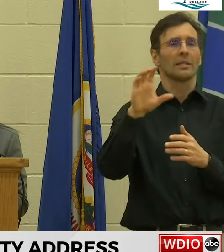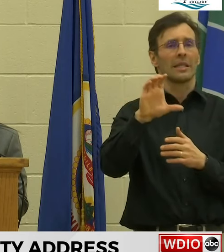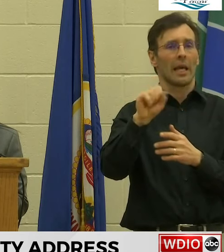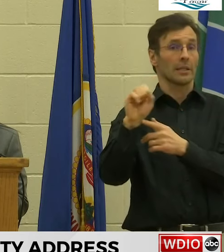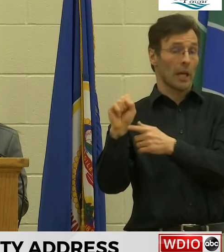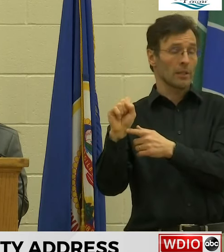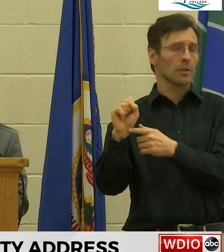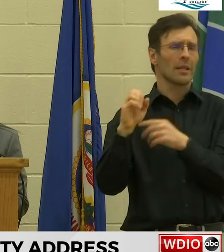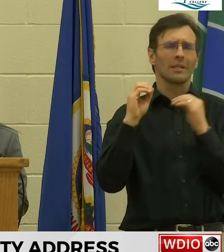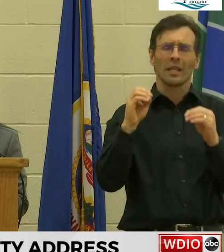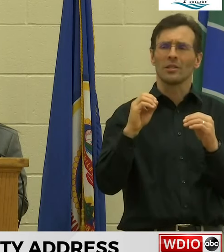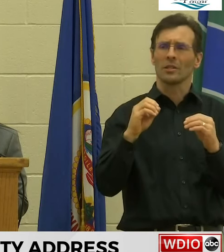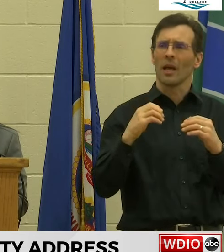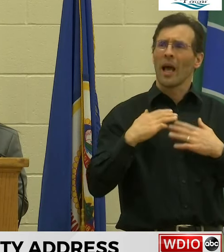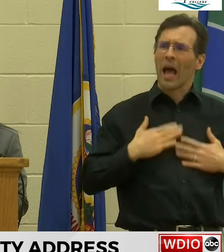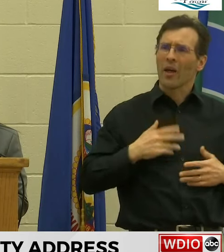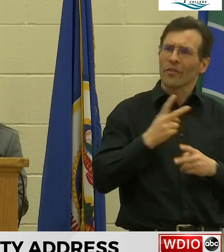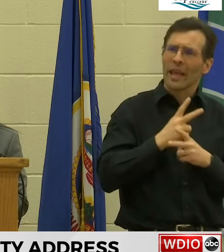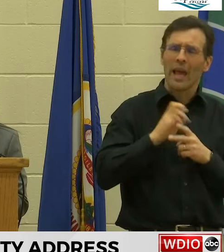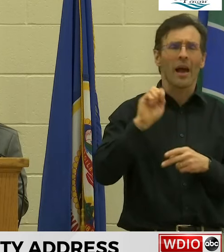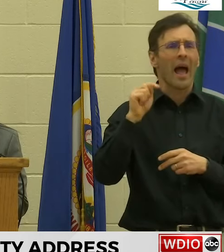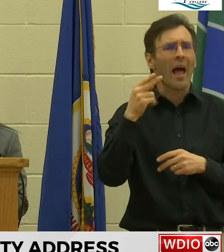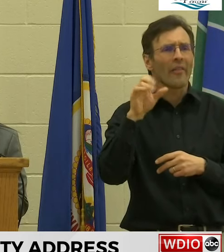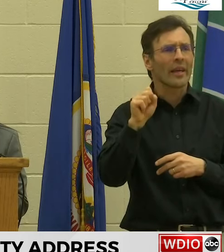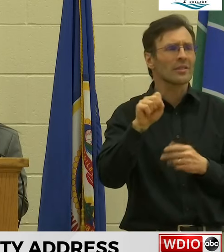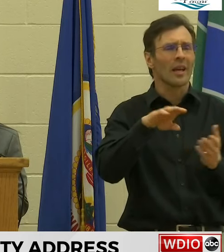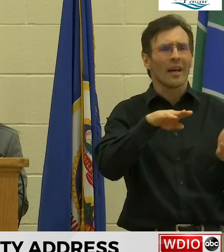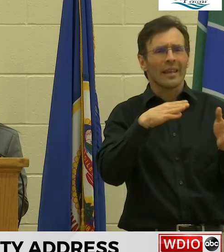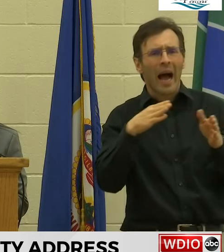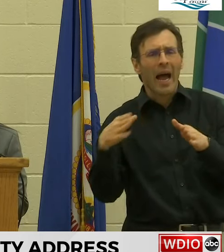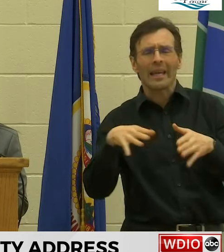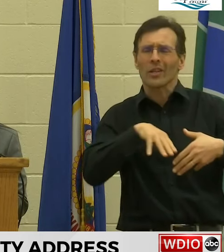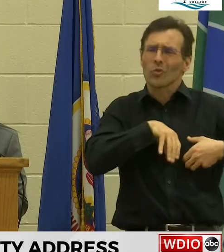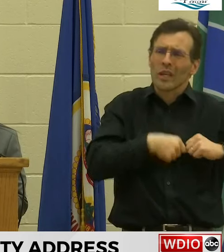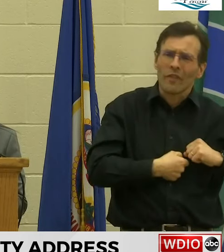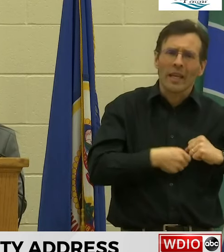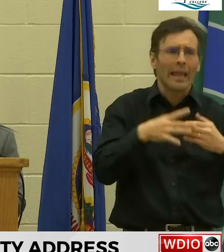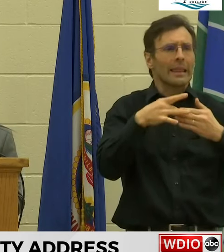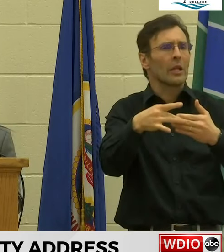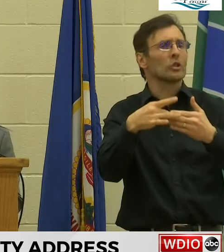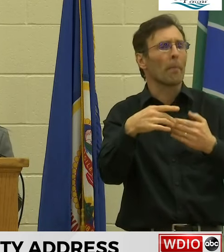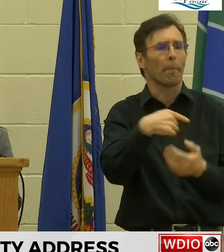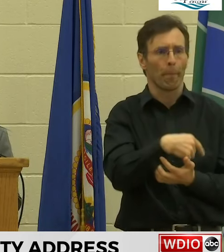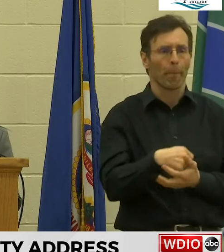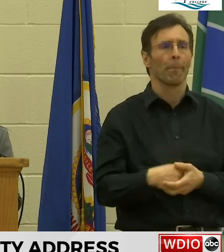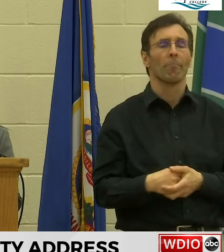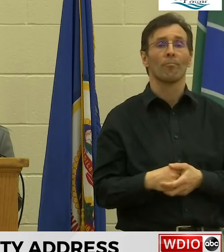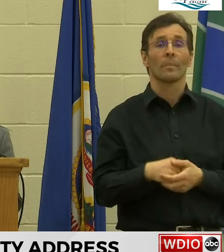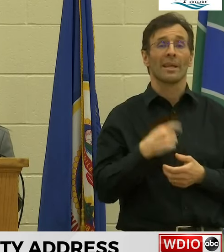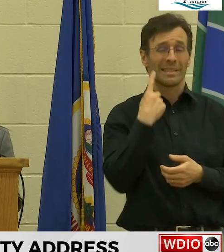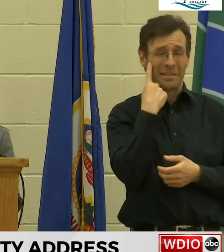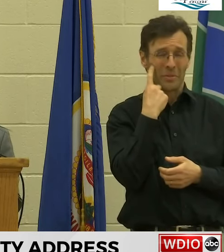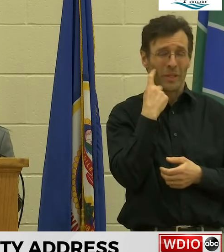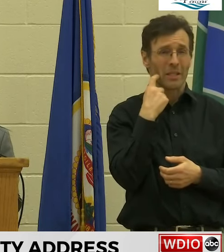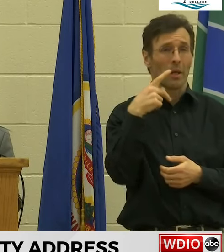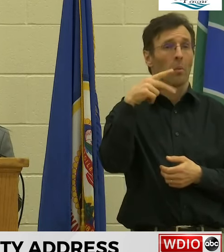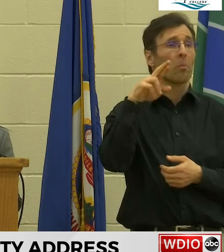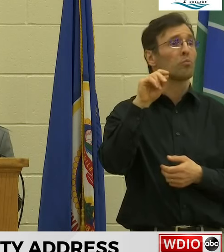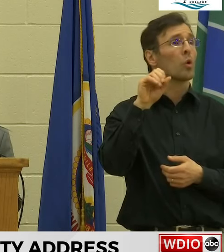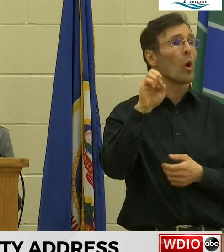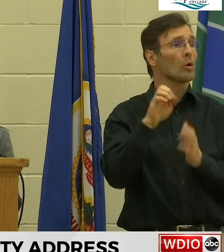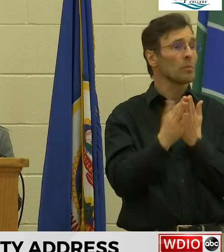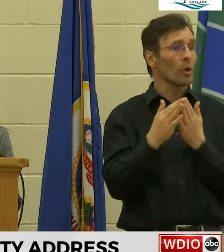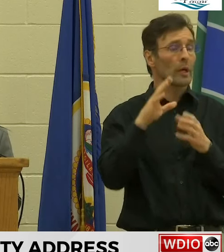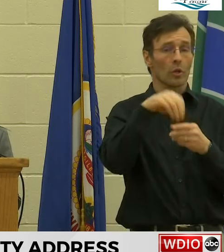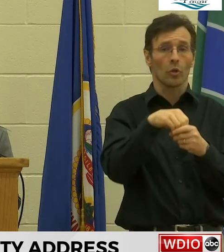health humanities, healthcare ethics, dying and grieving, and leadership. His recent prose books